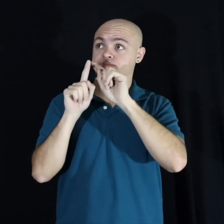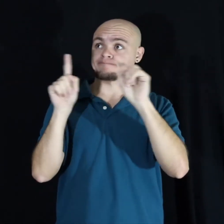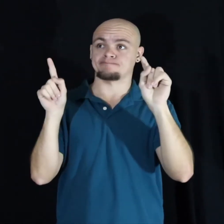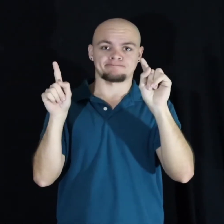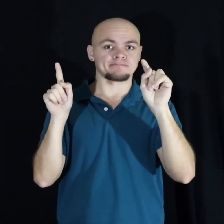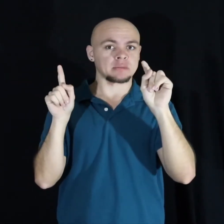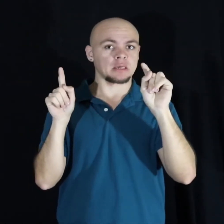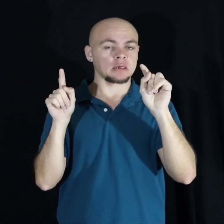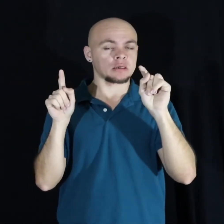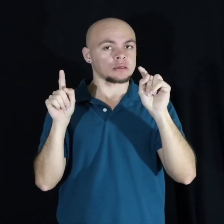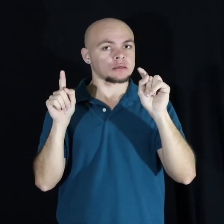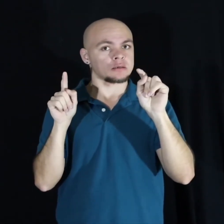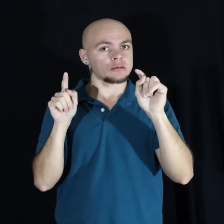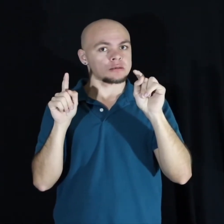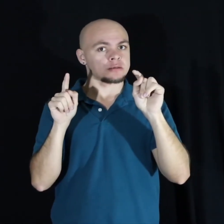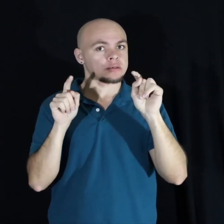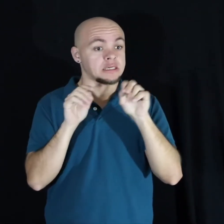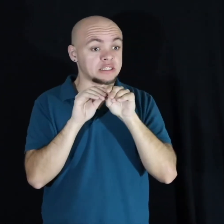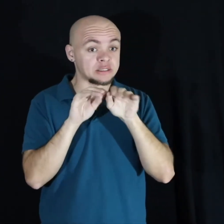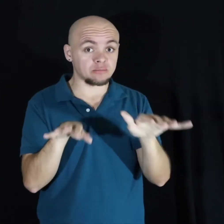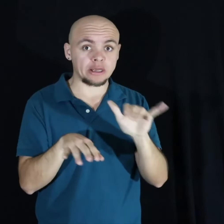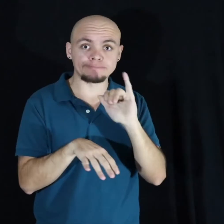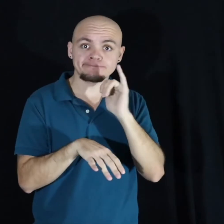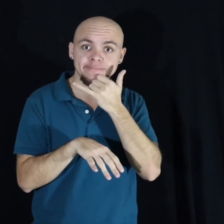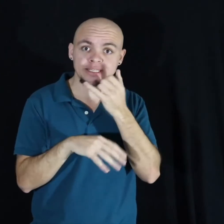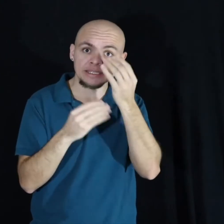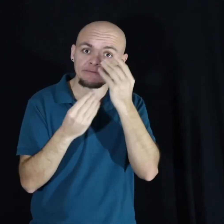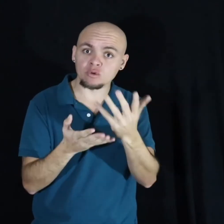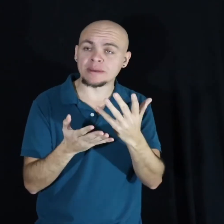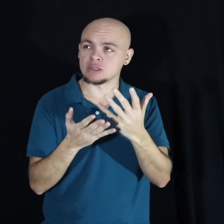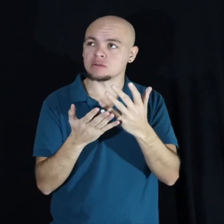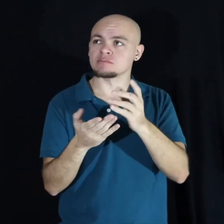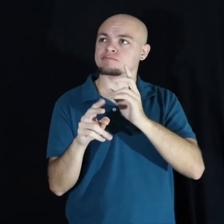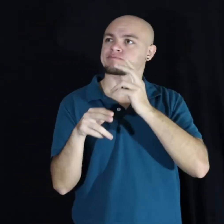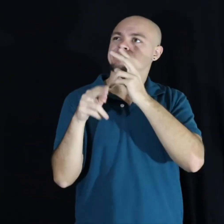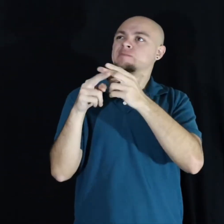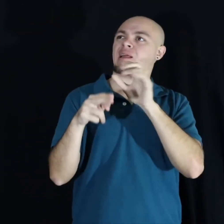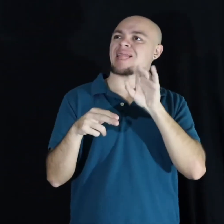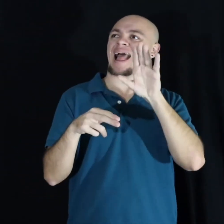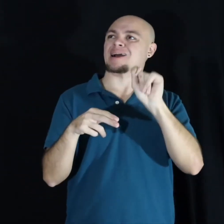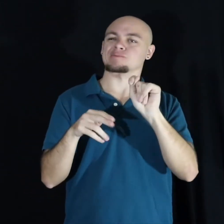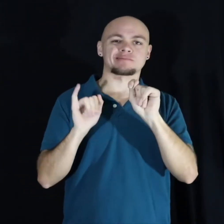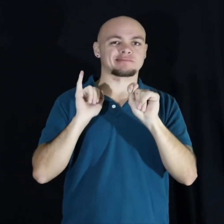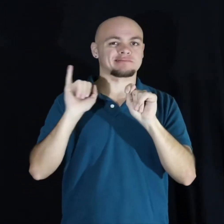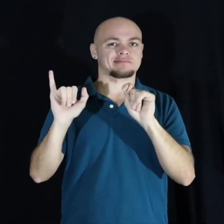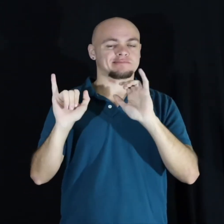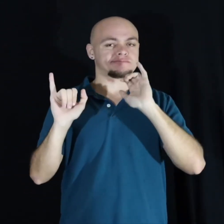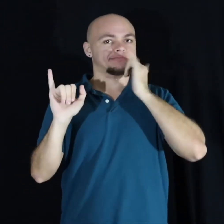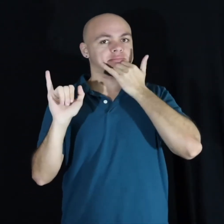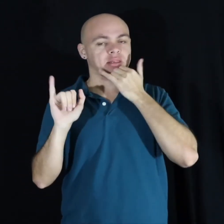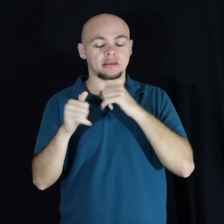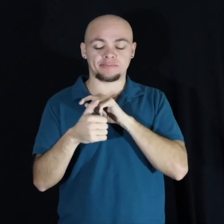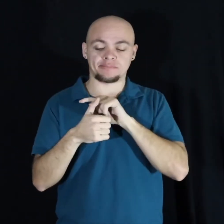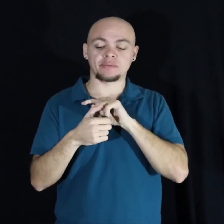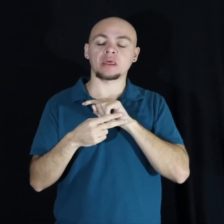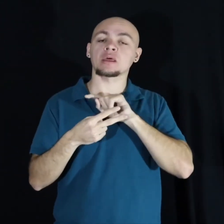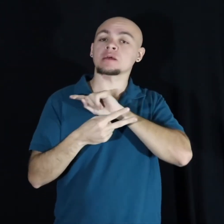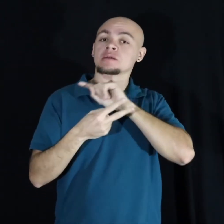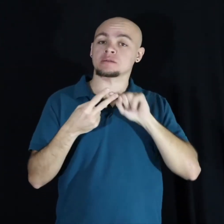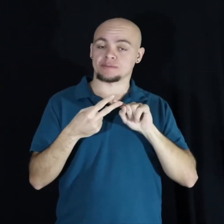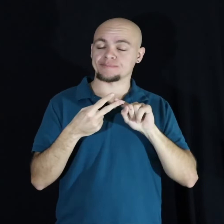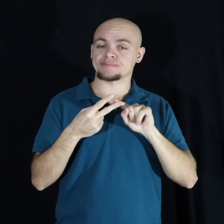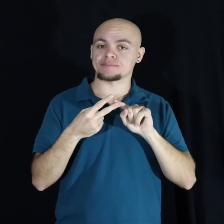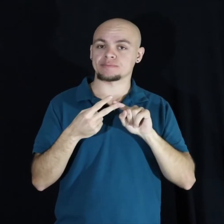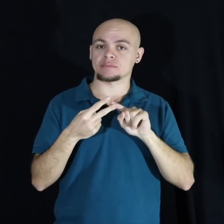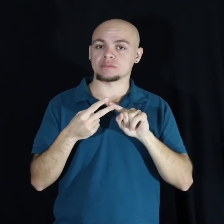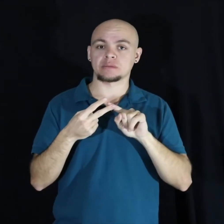who spread disinformation themselves. Second, we should do everything we can,